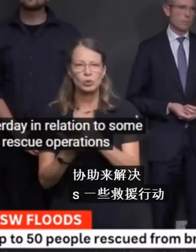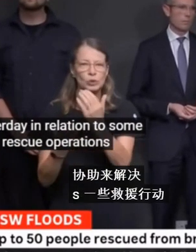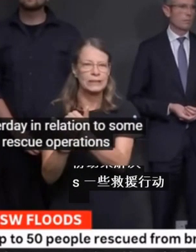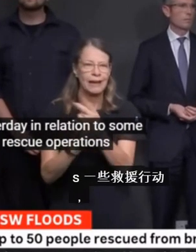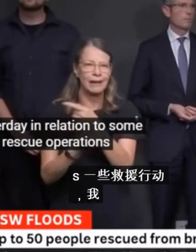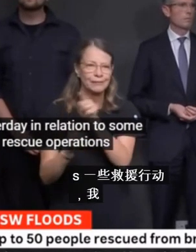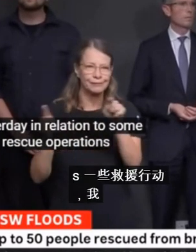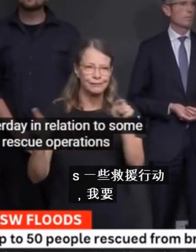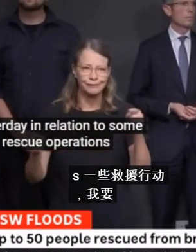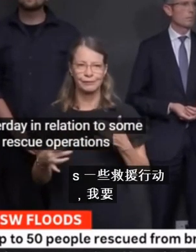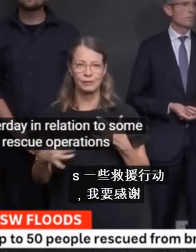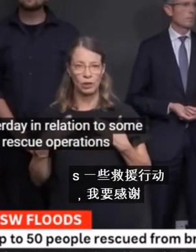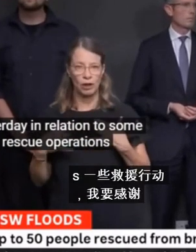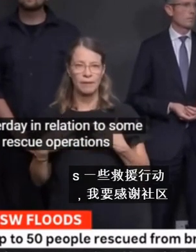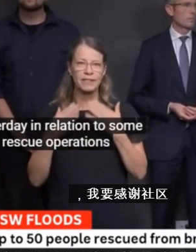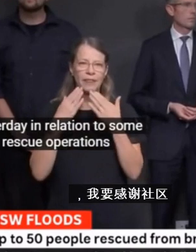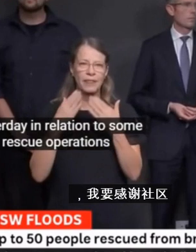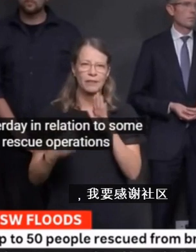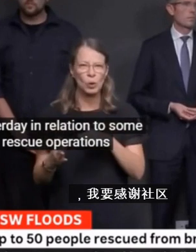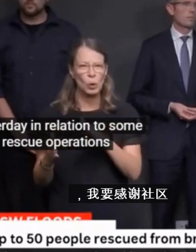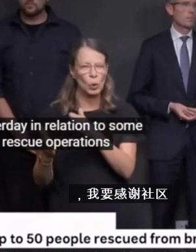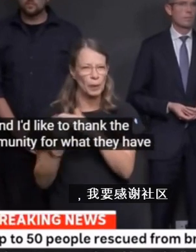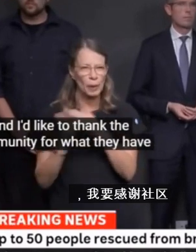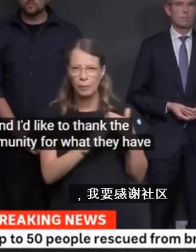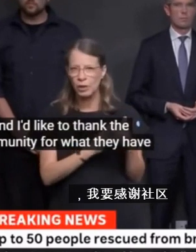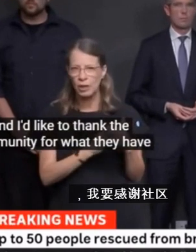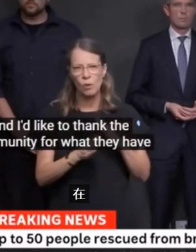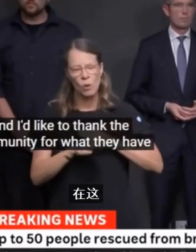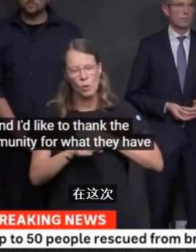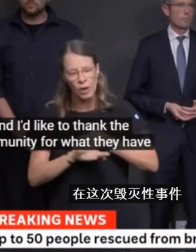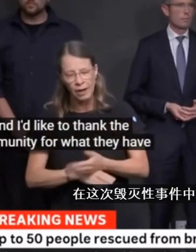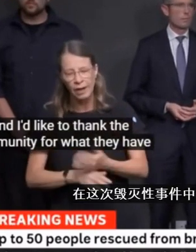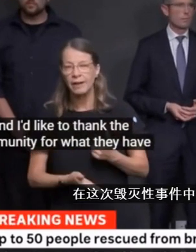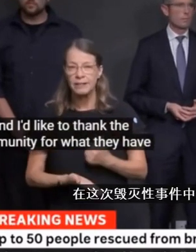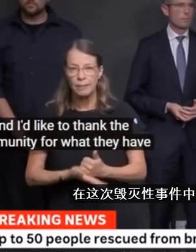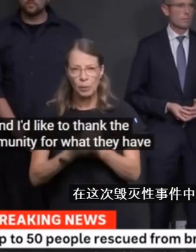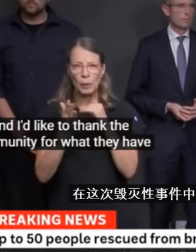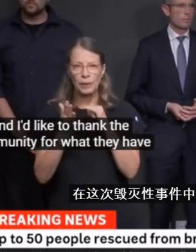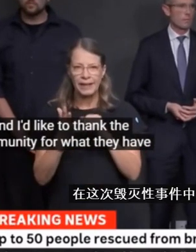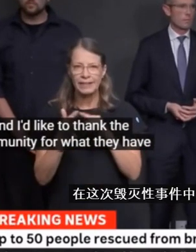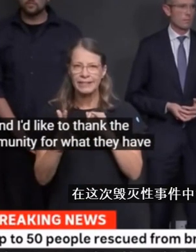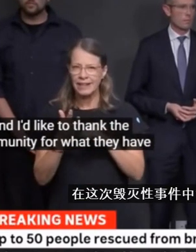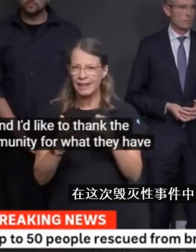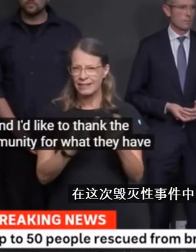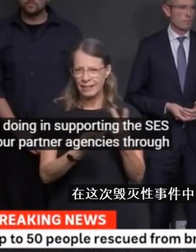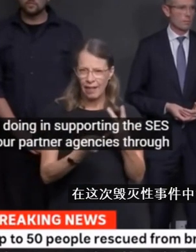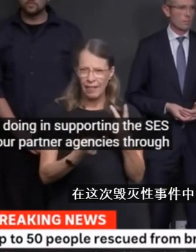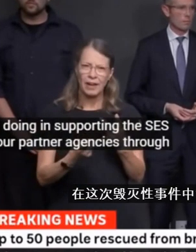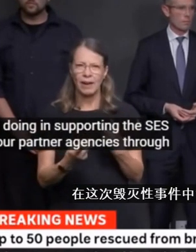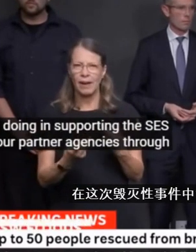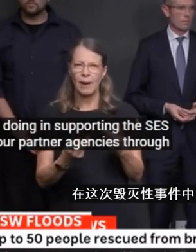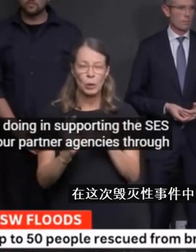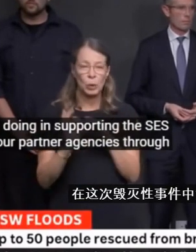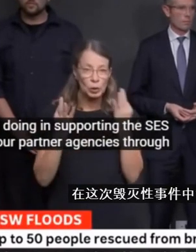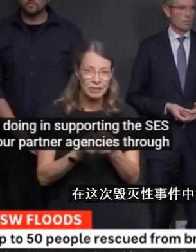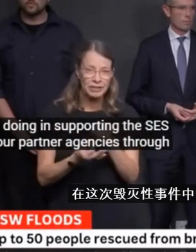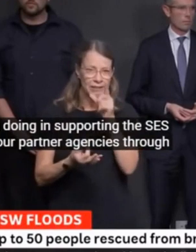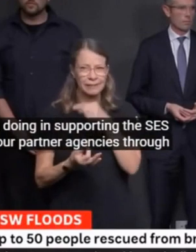operations, and I'd like to thank the community for what they have been doing in supporting the SES and our partner agencies through this